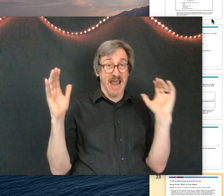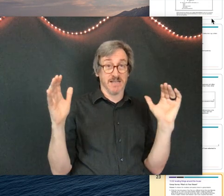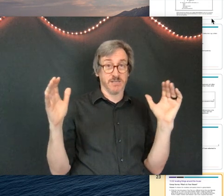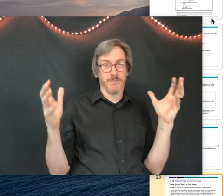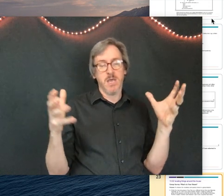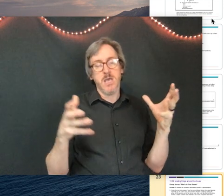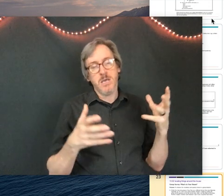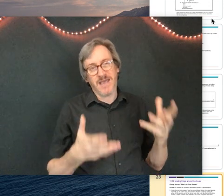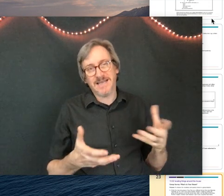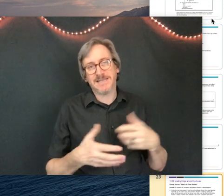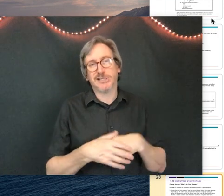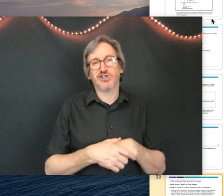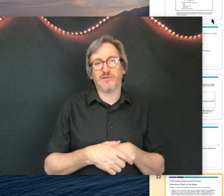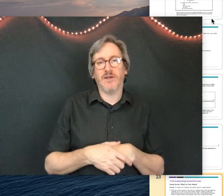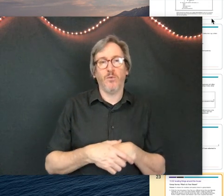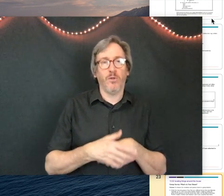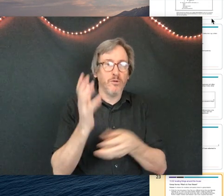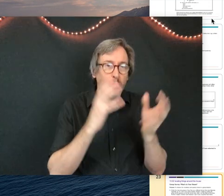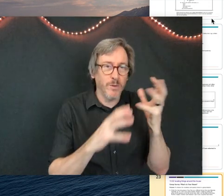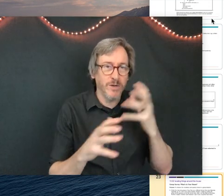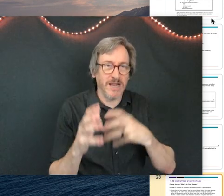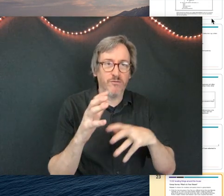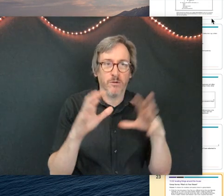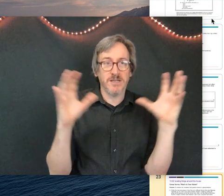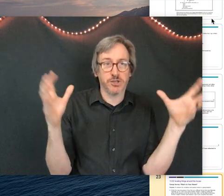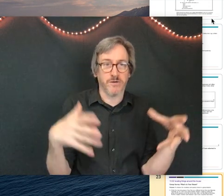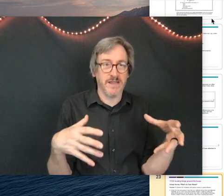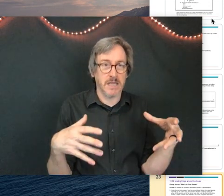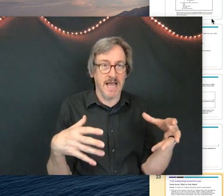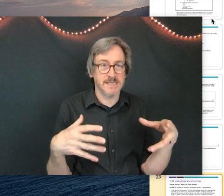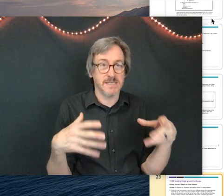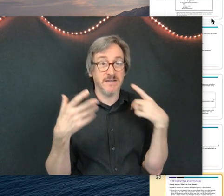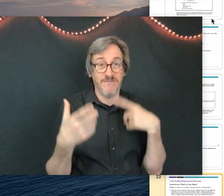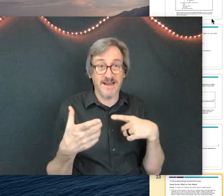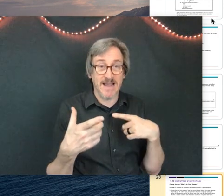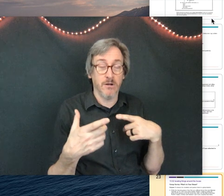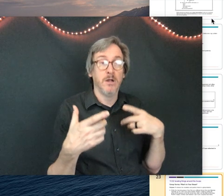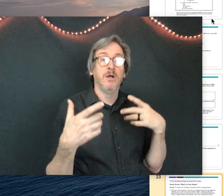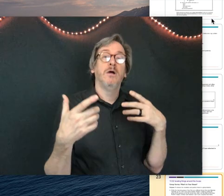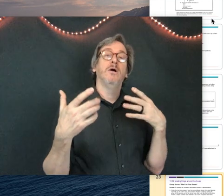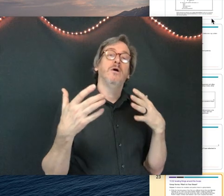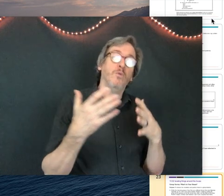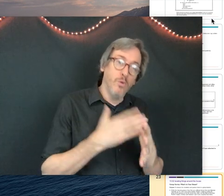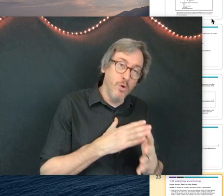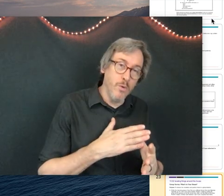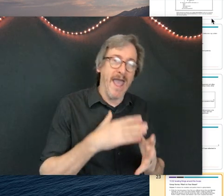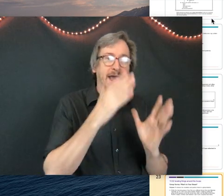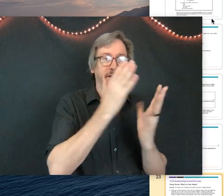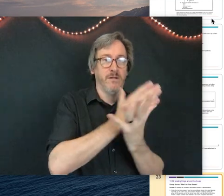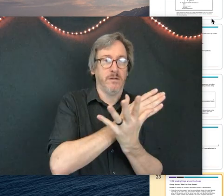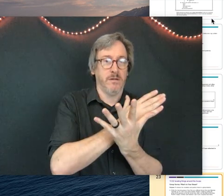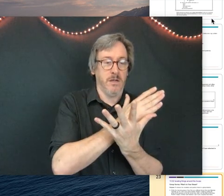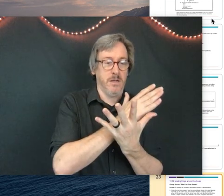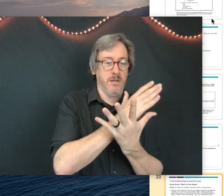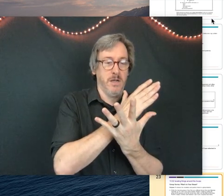around and ask. The idea is to survey, we would informally survey the class to find out who